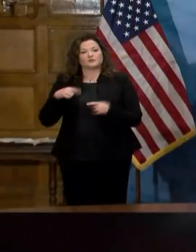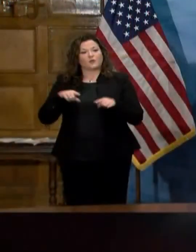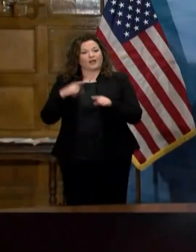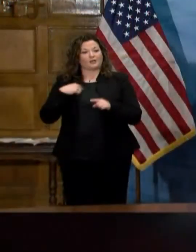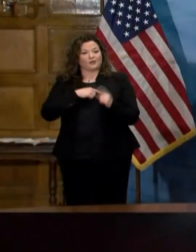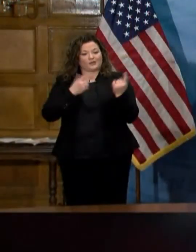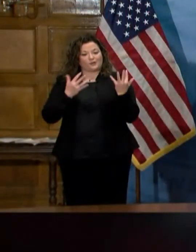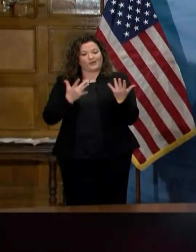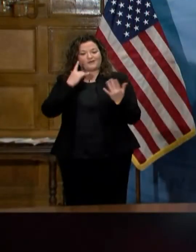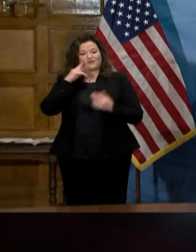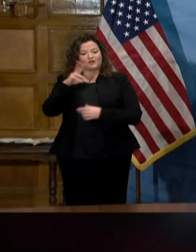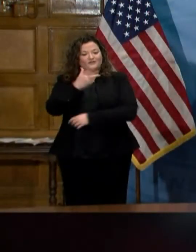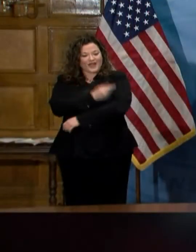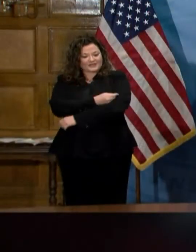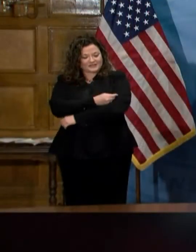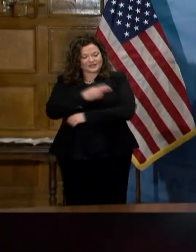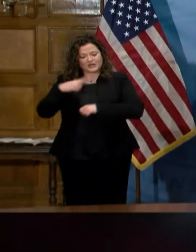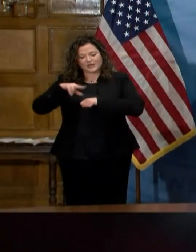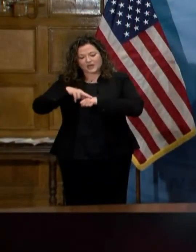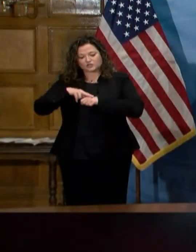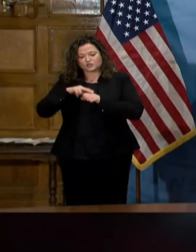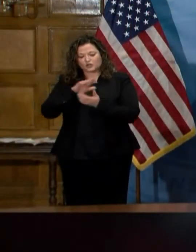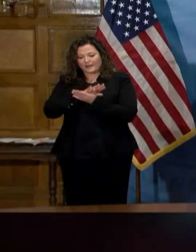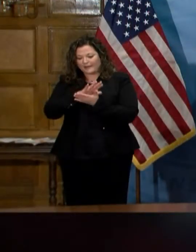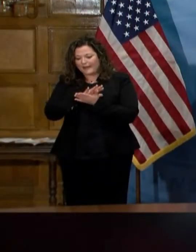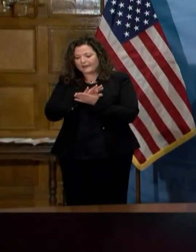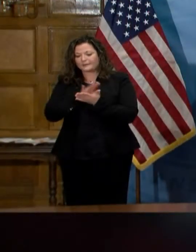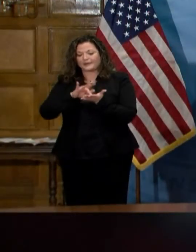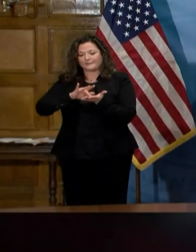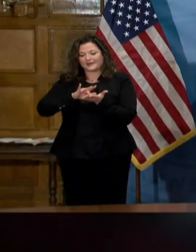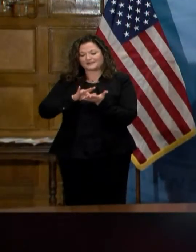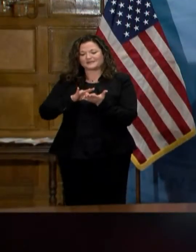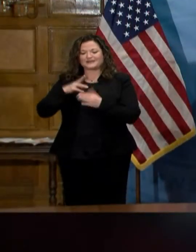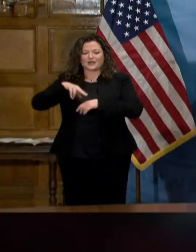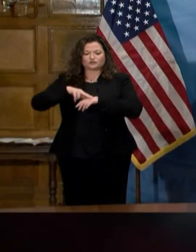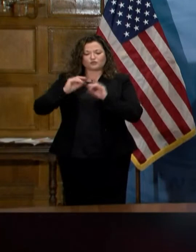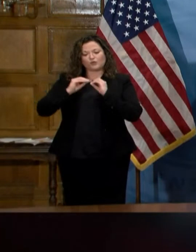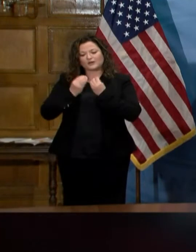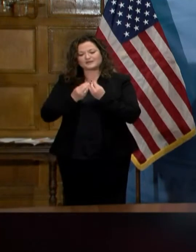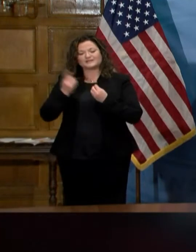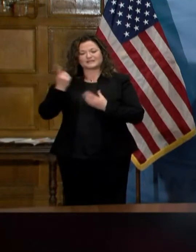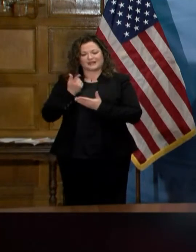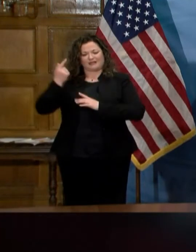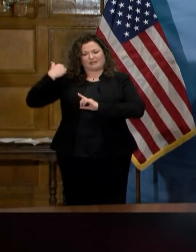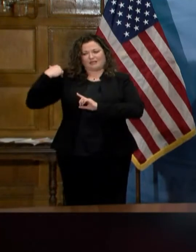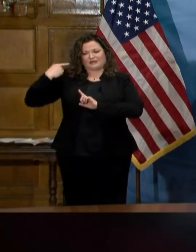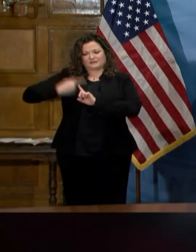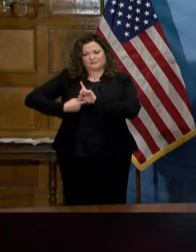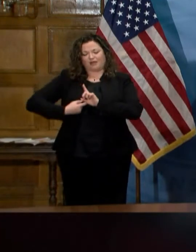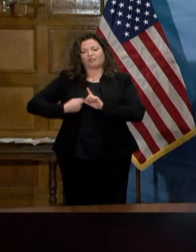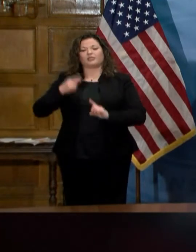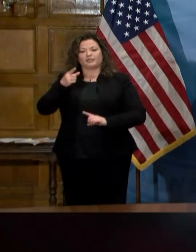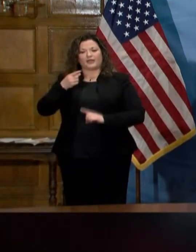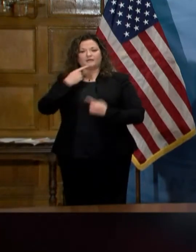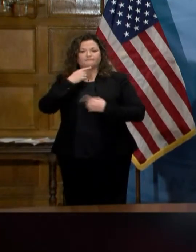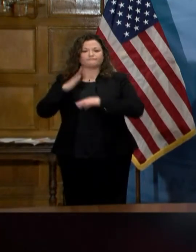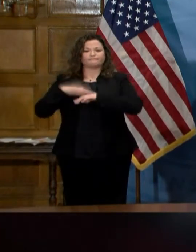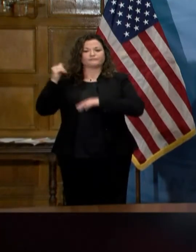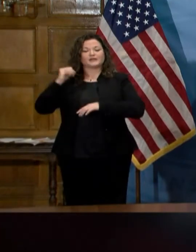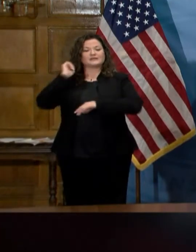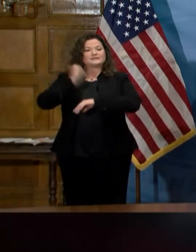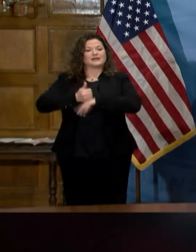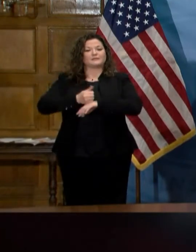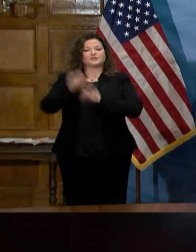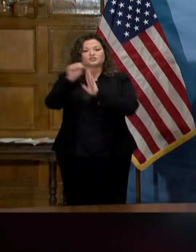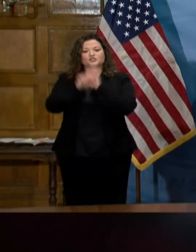Academy of Medicine and 9 other national organizations last month issued a call for states to establish